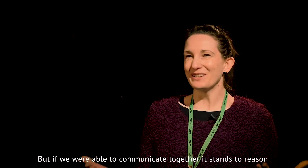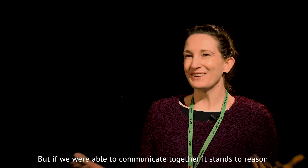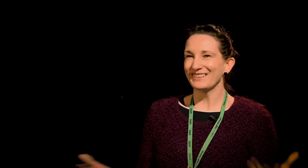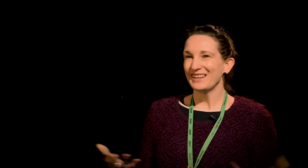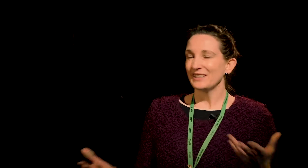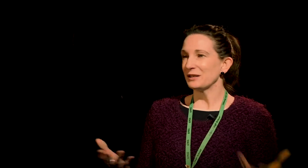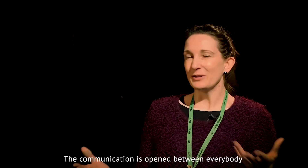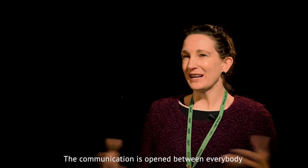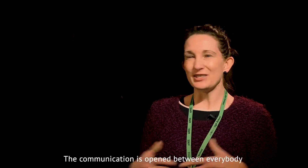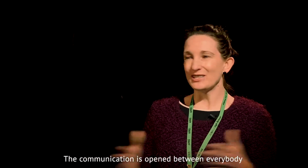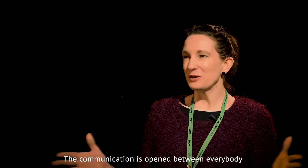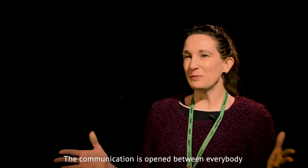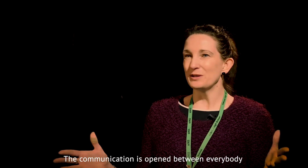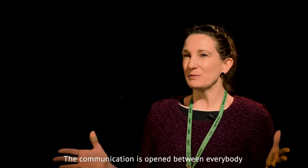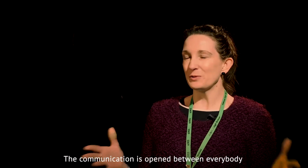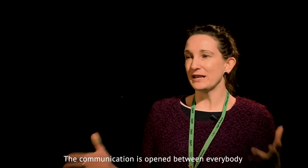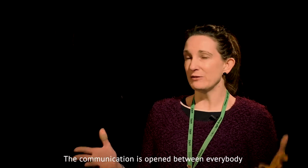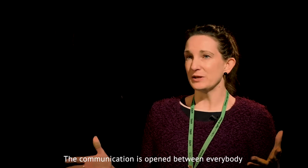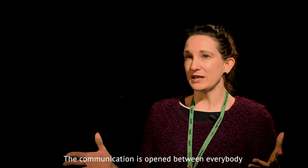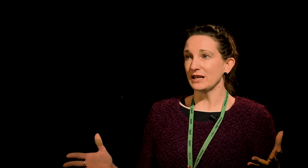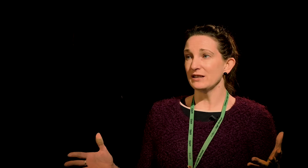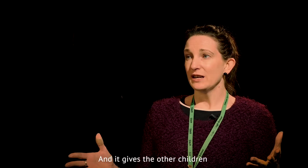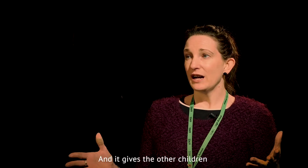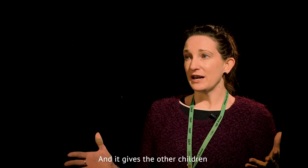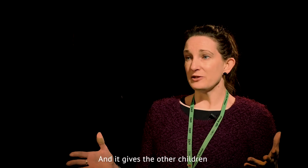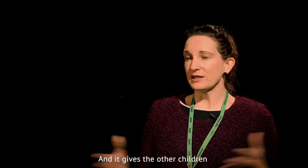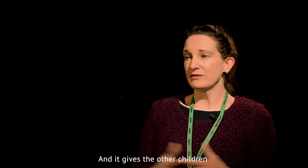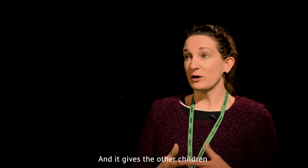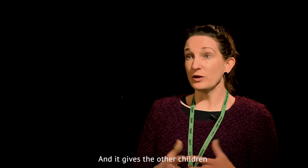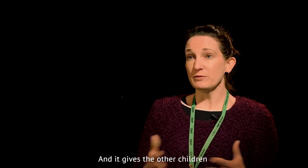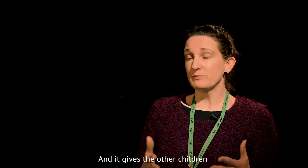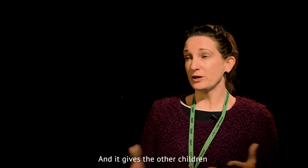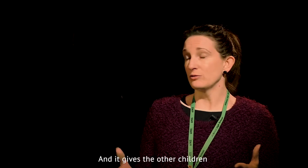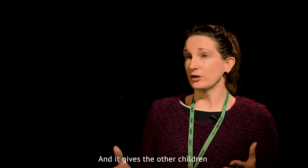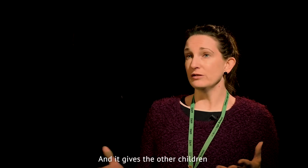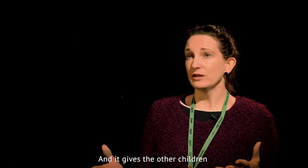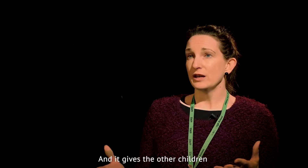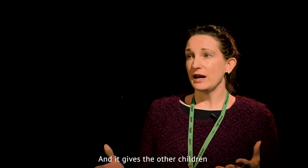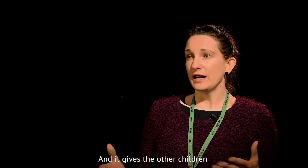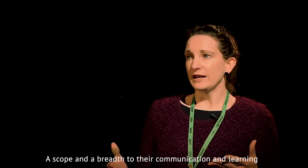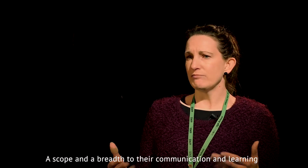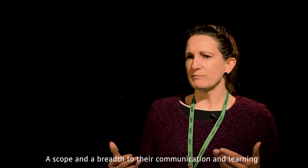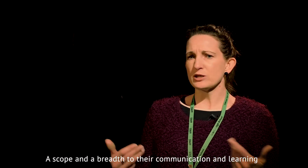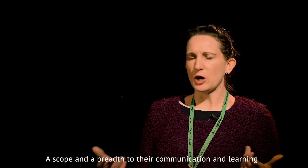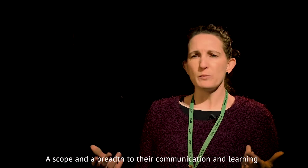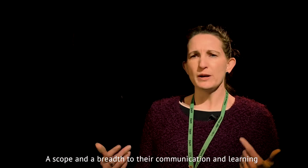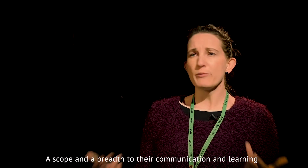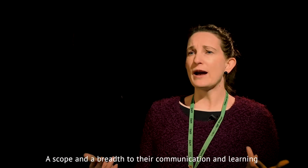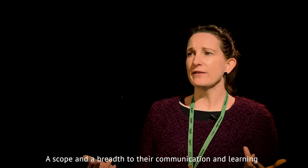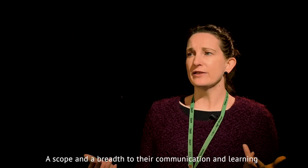reason the communication is opened between everybody, and it just gives the other children a scope and a breadth to